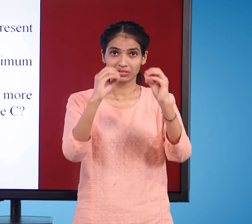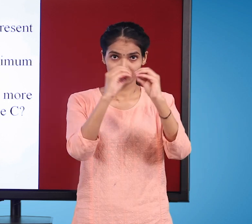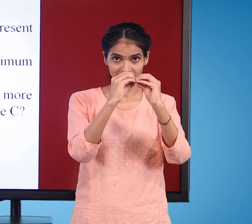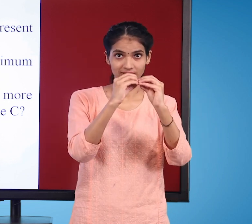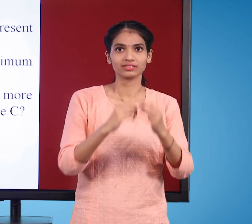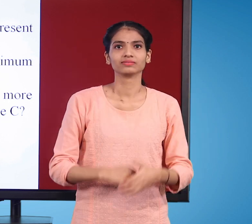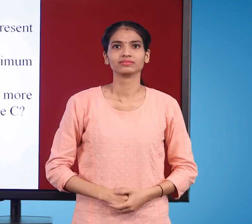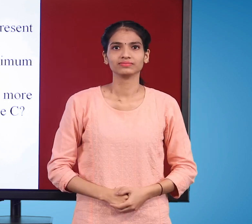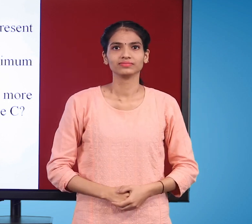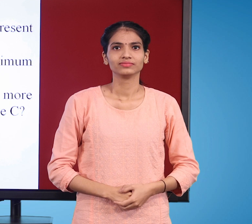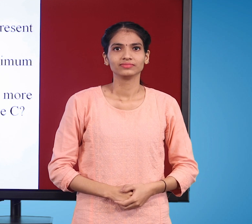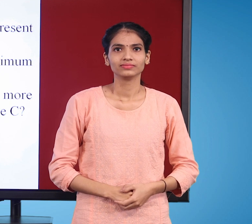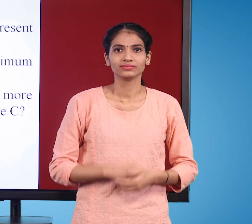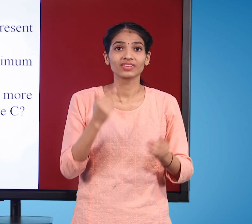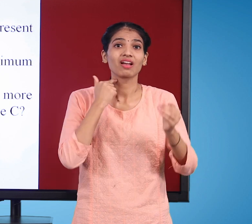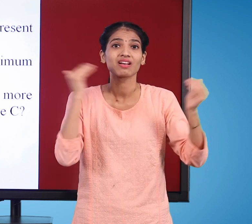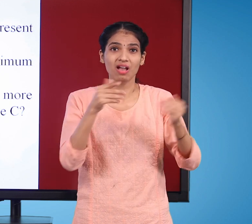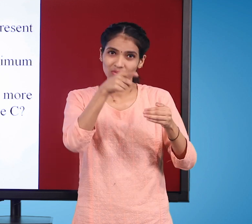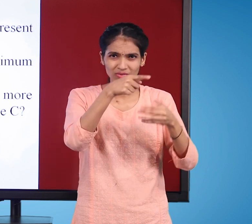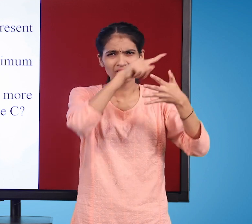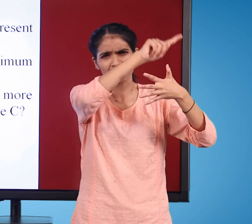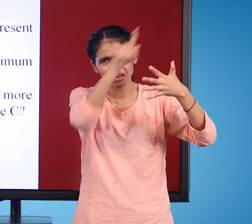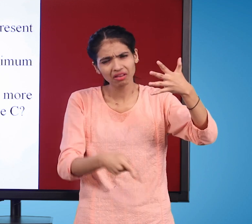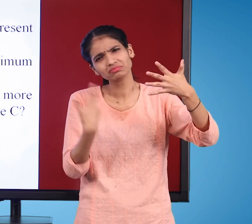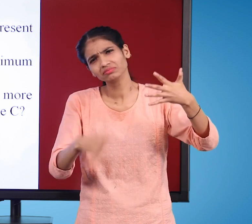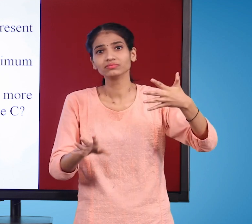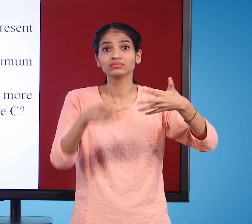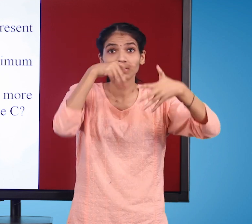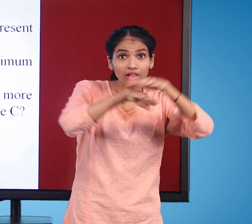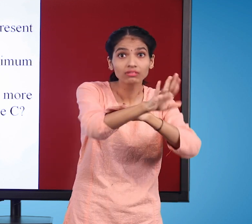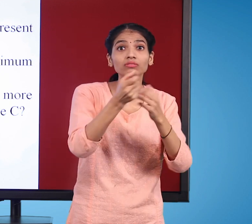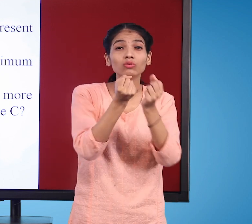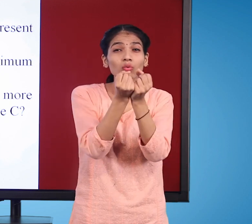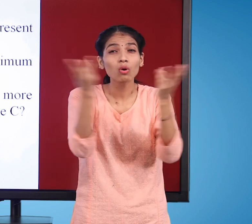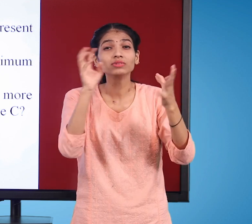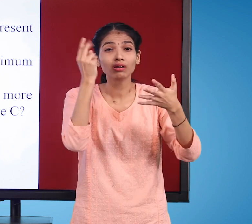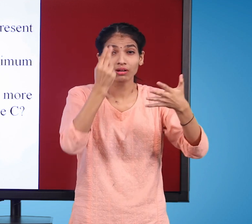B. Which village has the maximum number of animals?